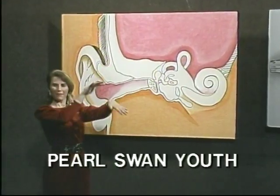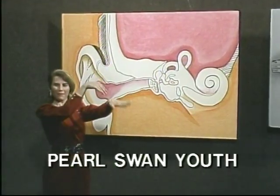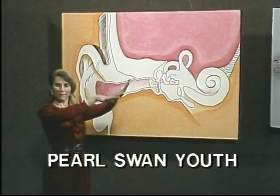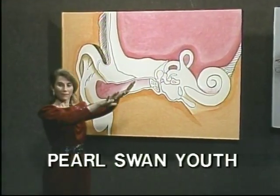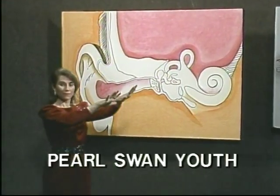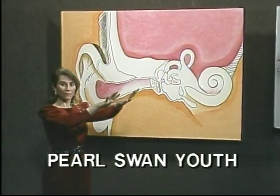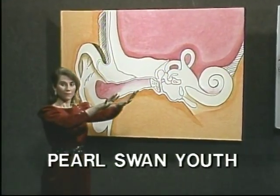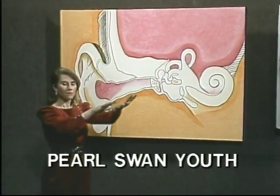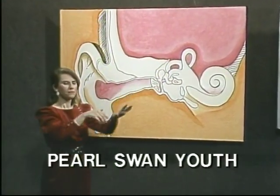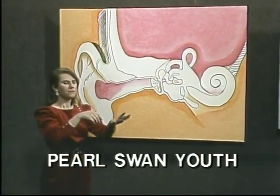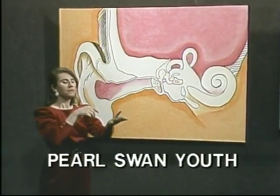of sound waves.